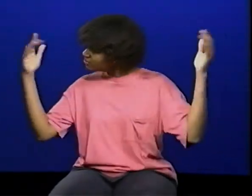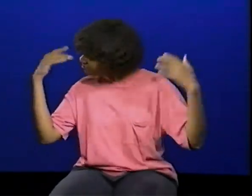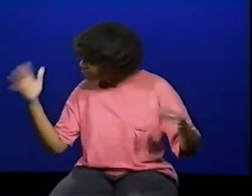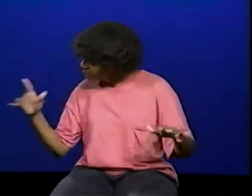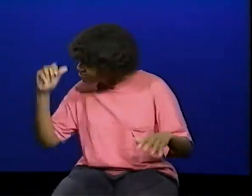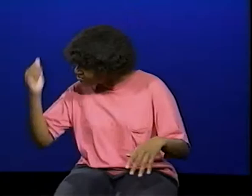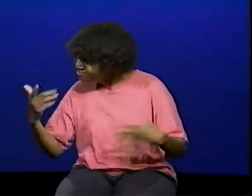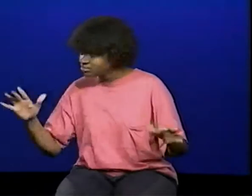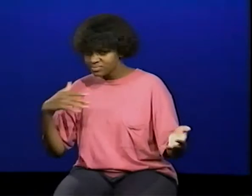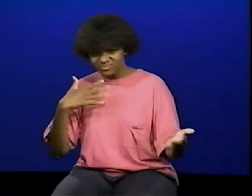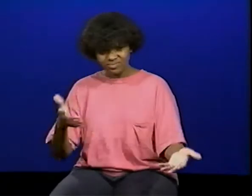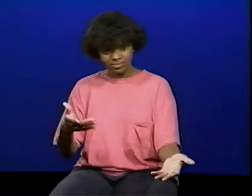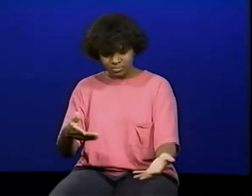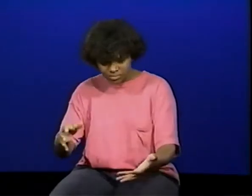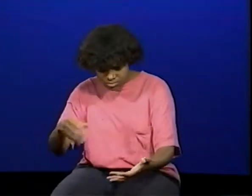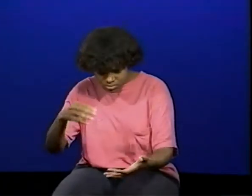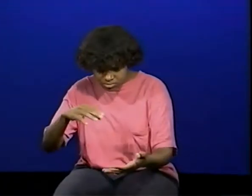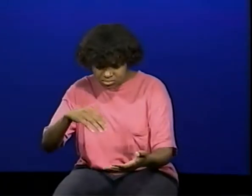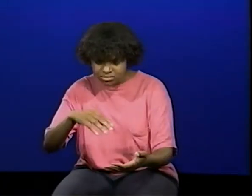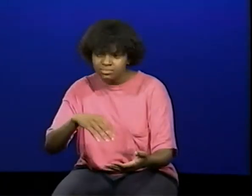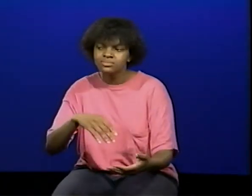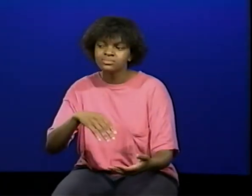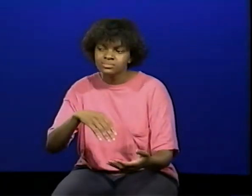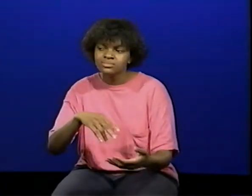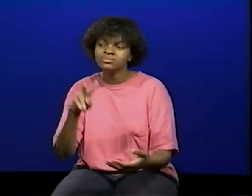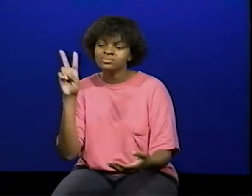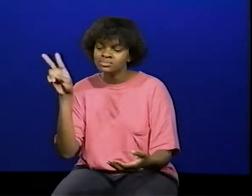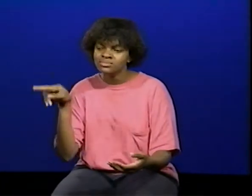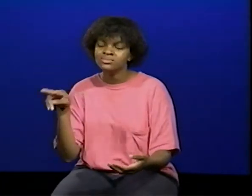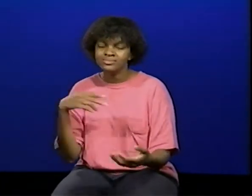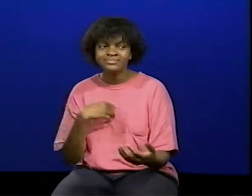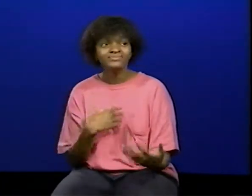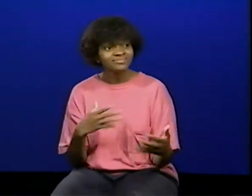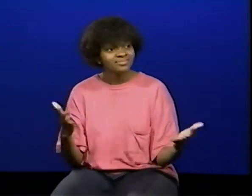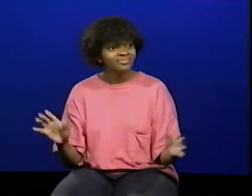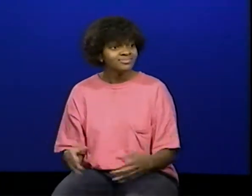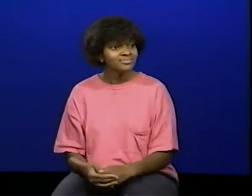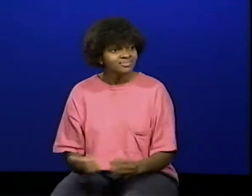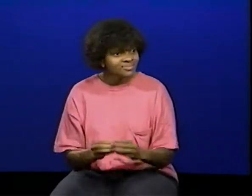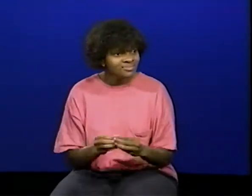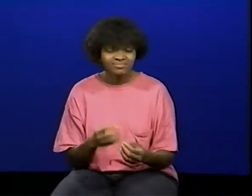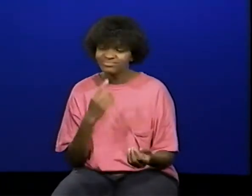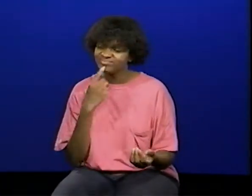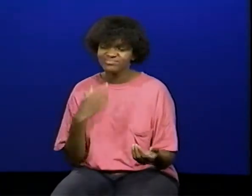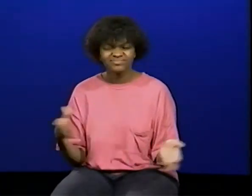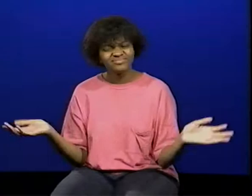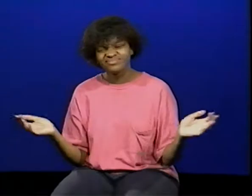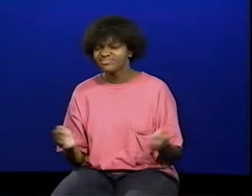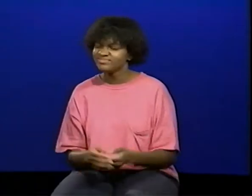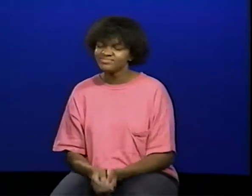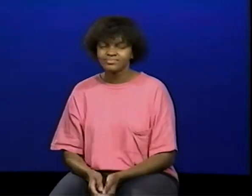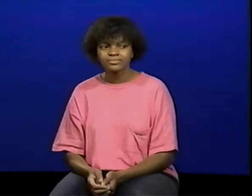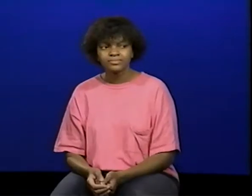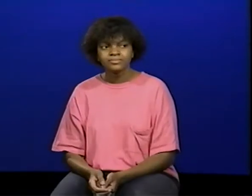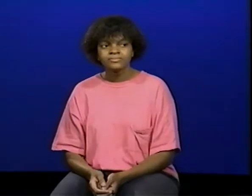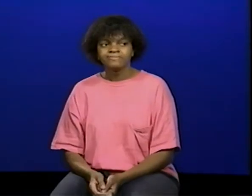said, you know, you're too fast. I can't believe you finished all of that work already. And I looked at her and thought to myself, oh,